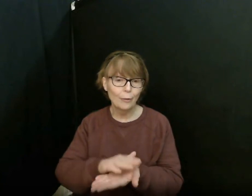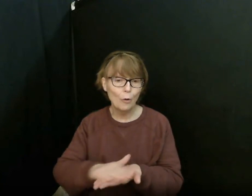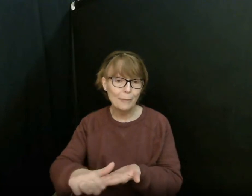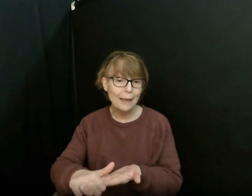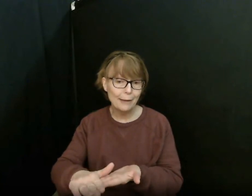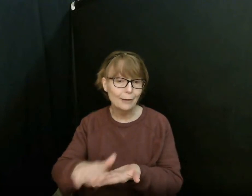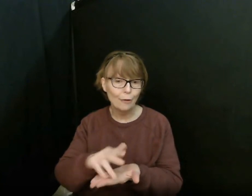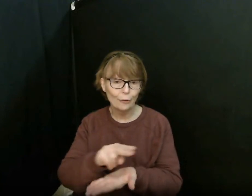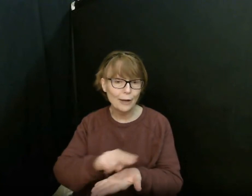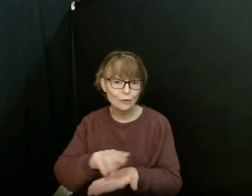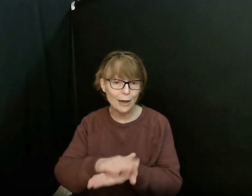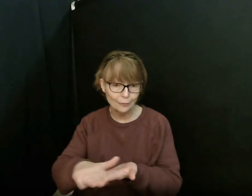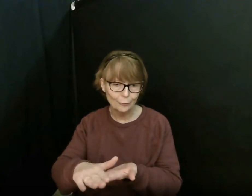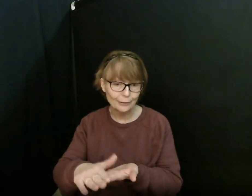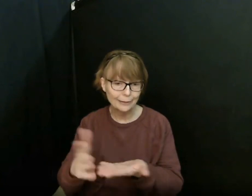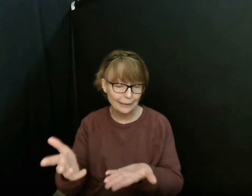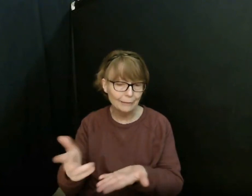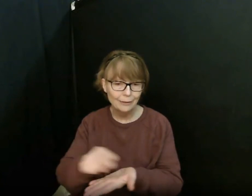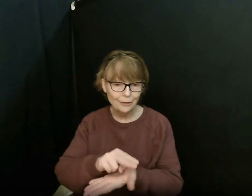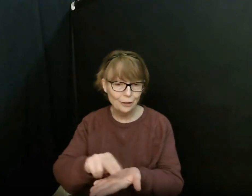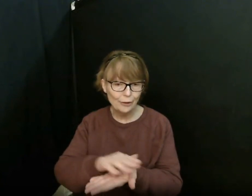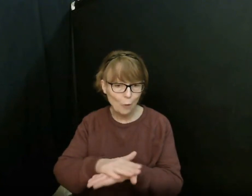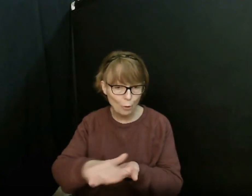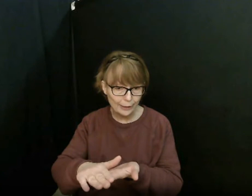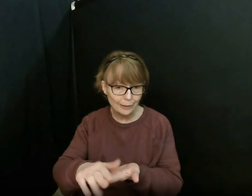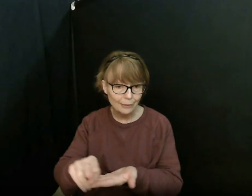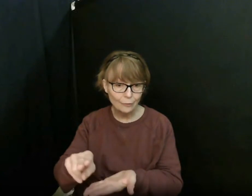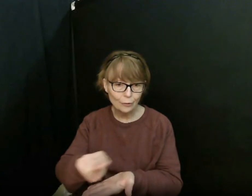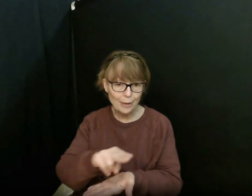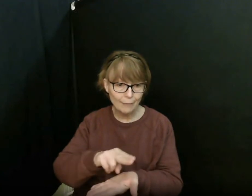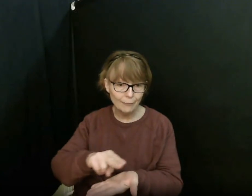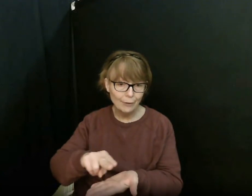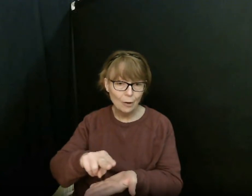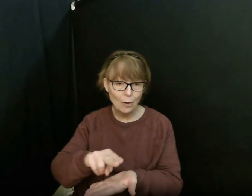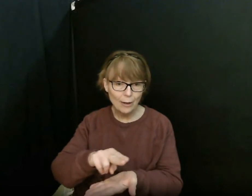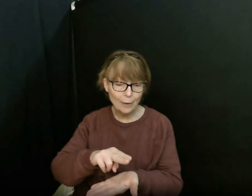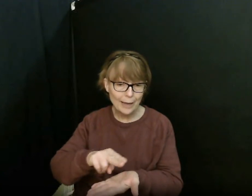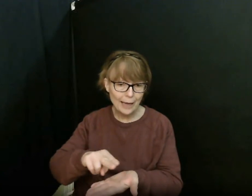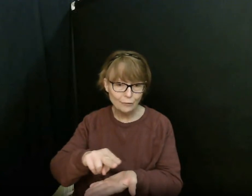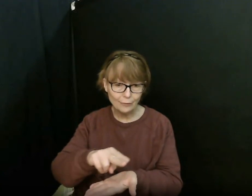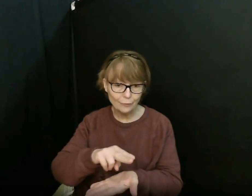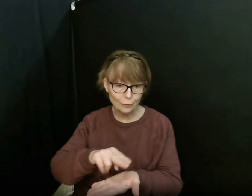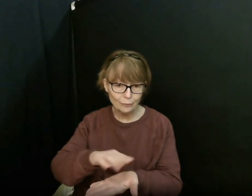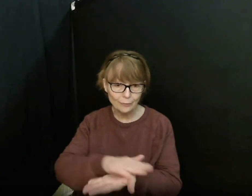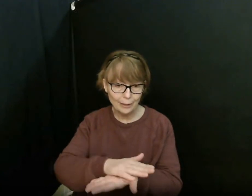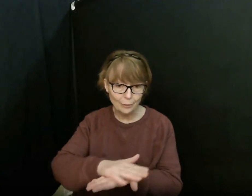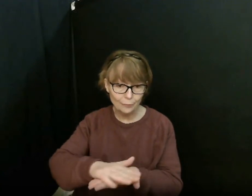holy baby. You know, the Christ child is clean. You know, mhm, he's holy. So you mhm. have an H that circles and it goes